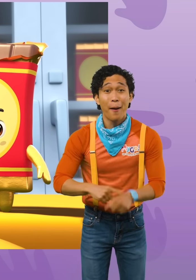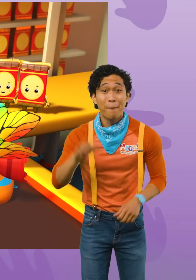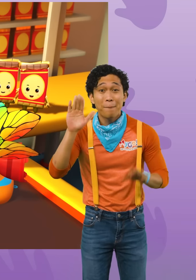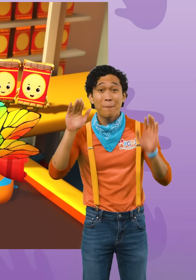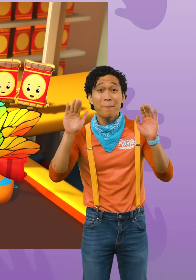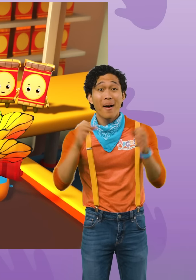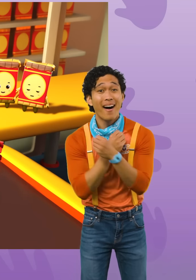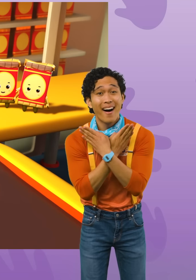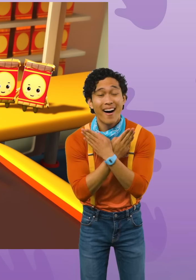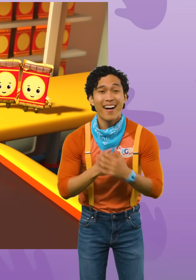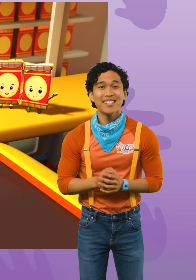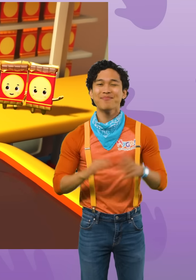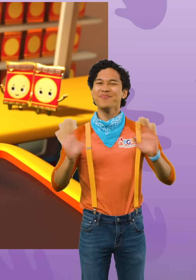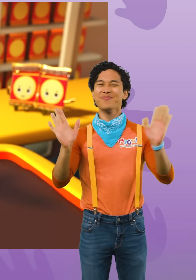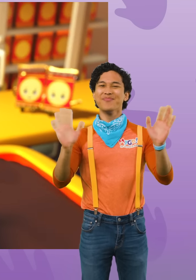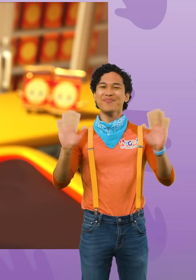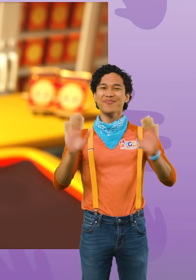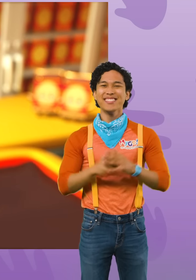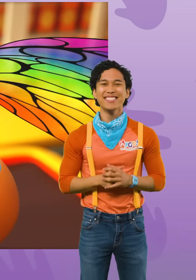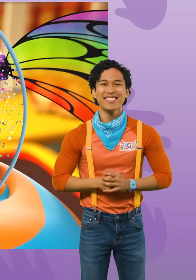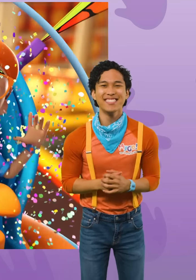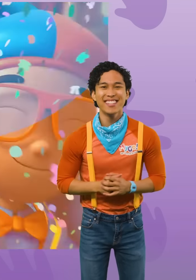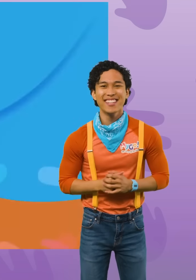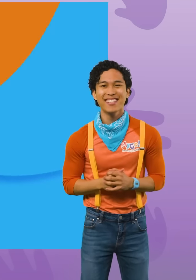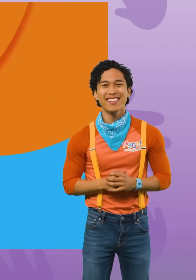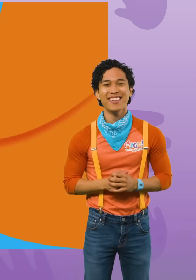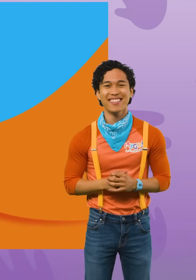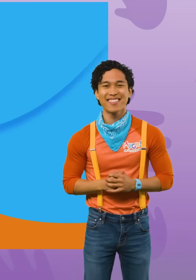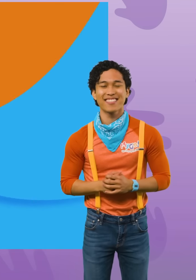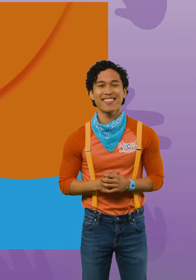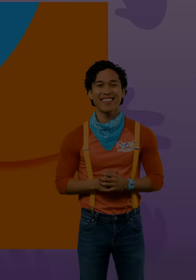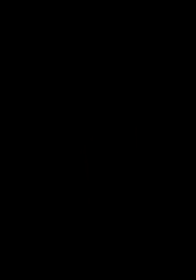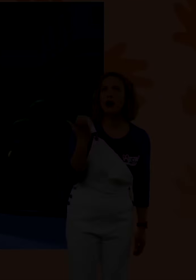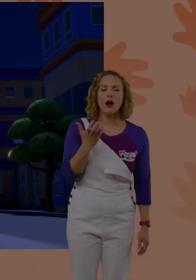Anytime. Bye, Blippi. Bye-bye.